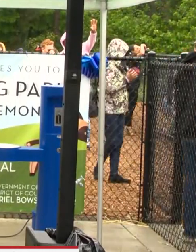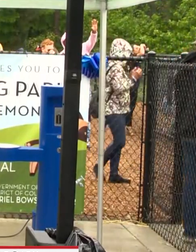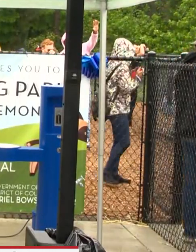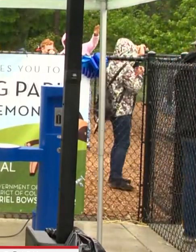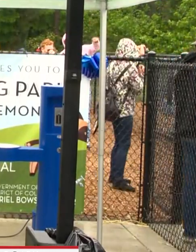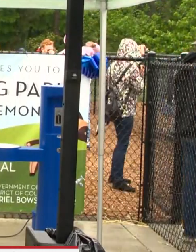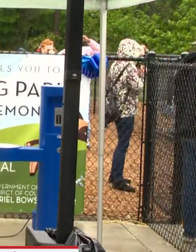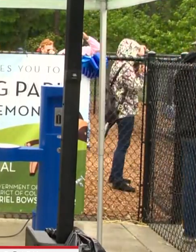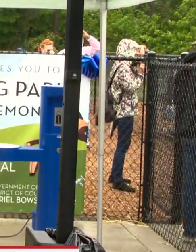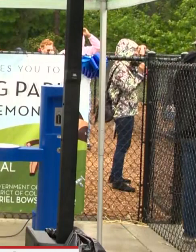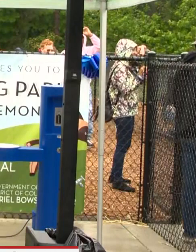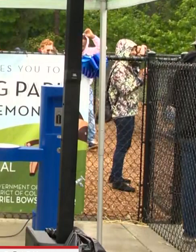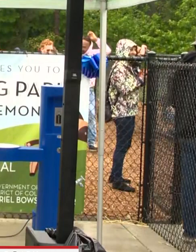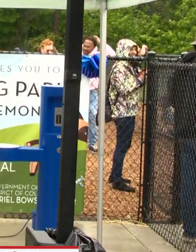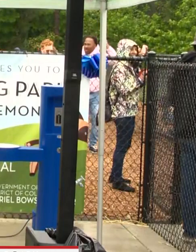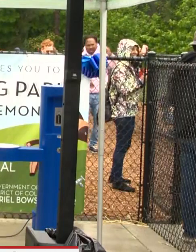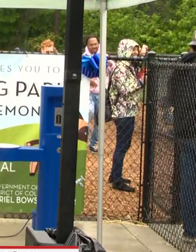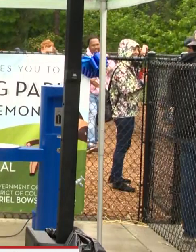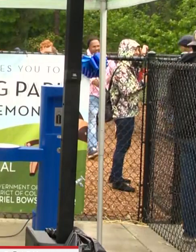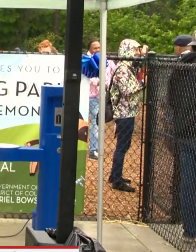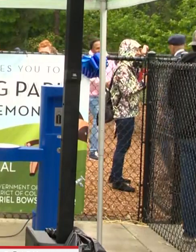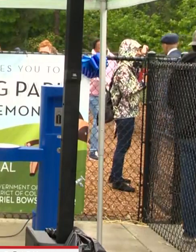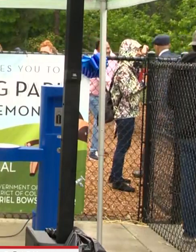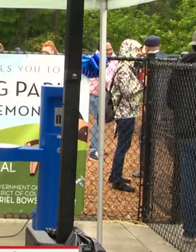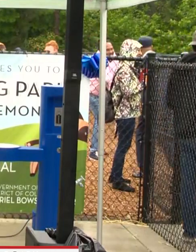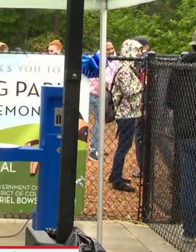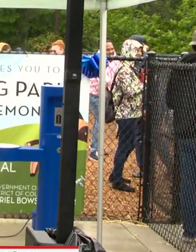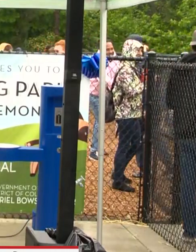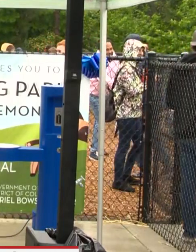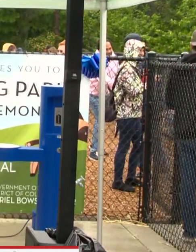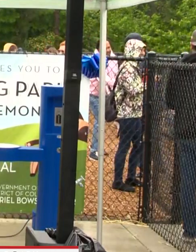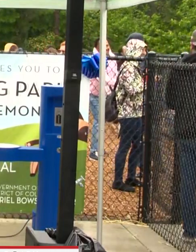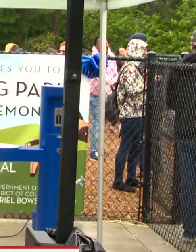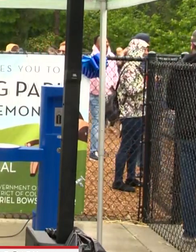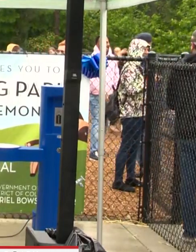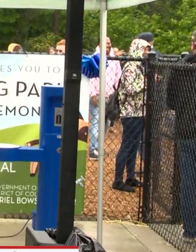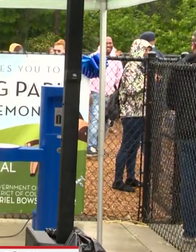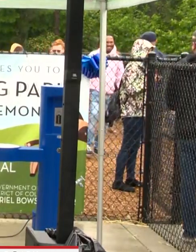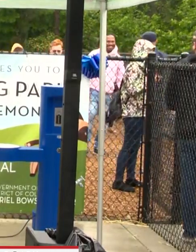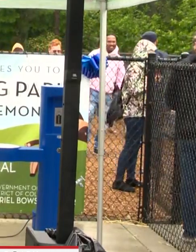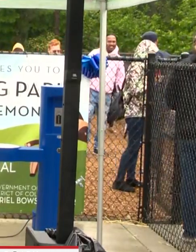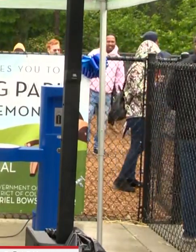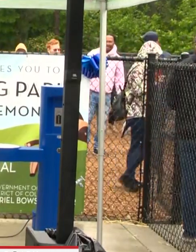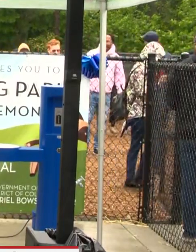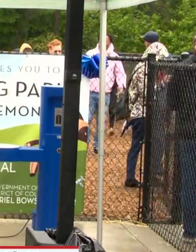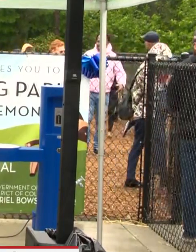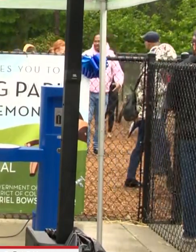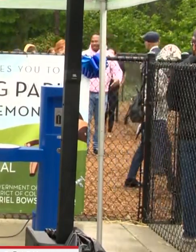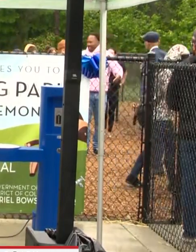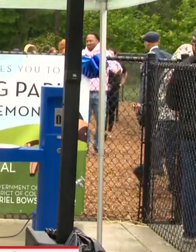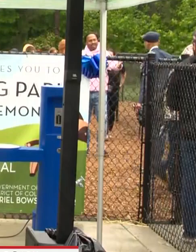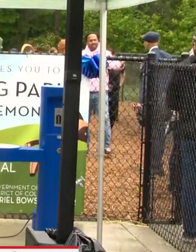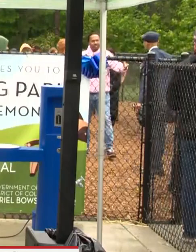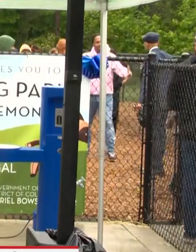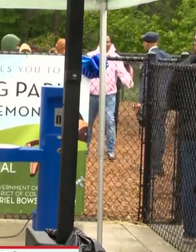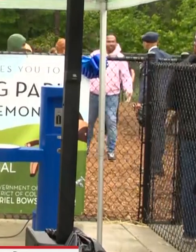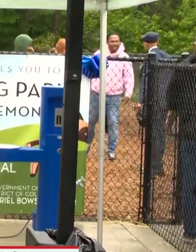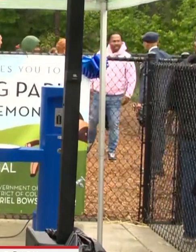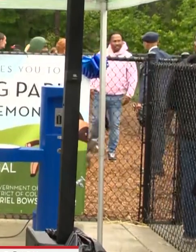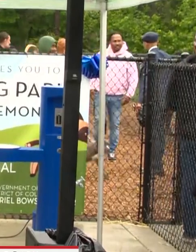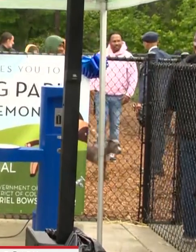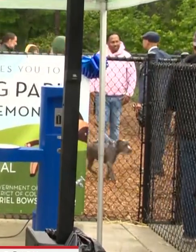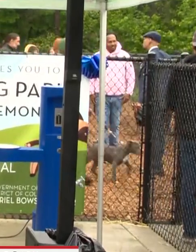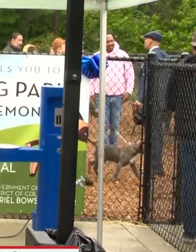questions. Mark. Mayor Bowser, on this, I'm just curious, are you a dog person? Do you have Yes, I'm a dog person.